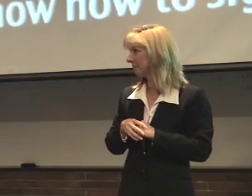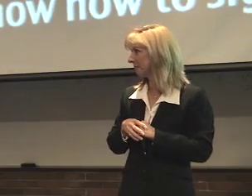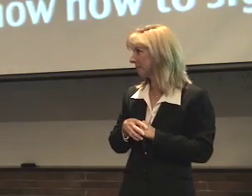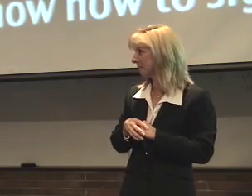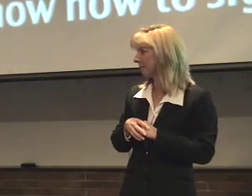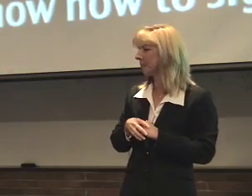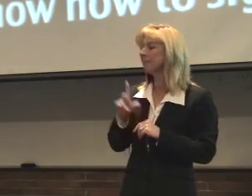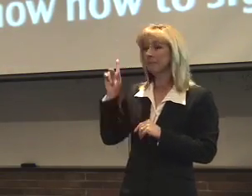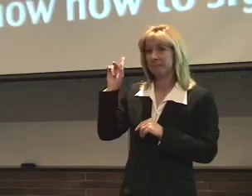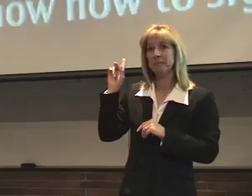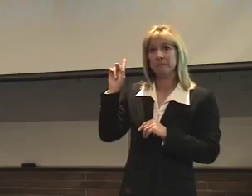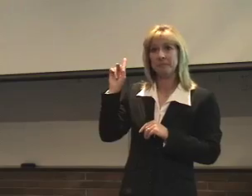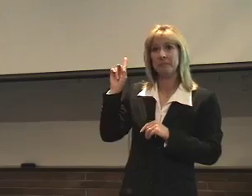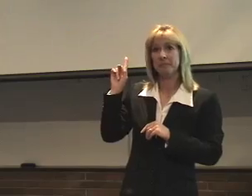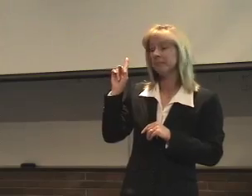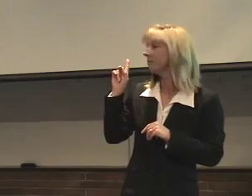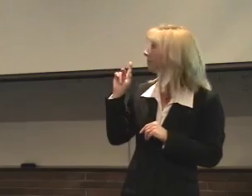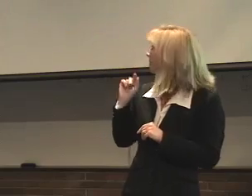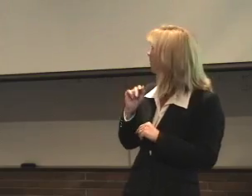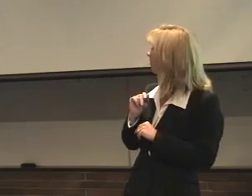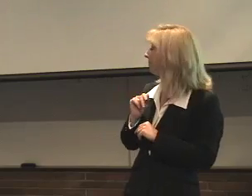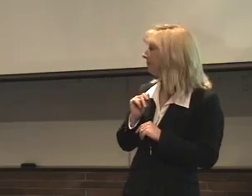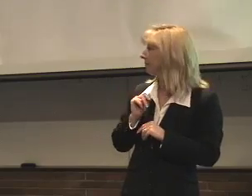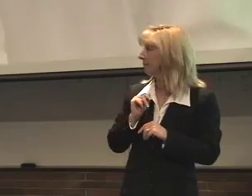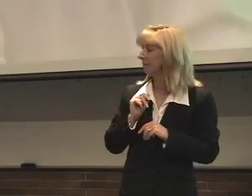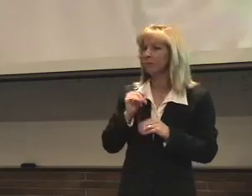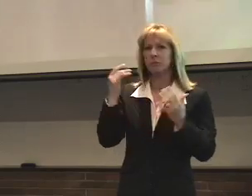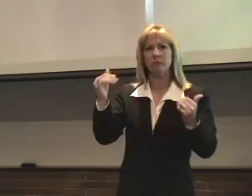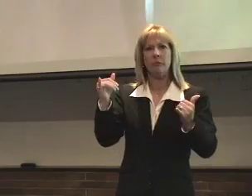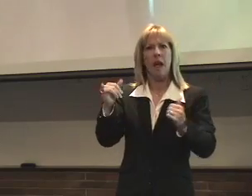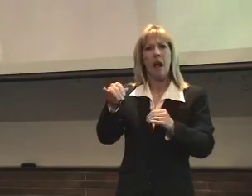the sentence they read, and now they're just telling what it means.